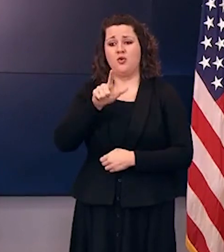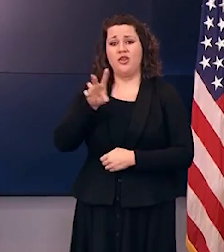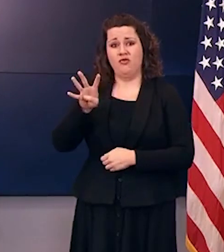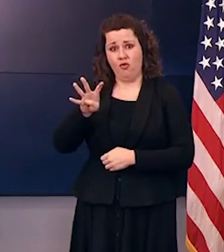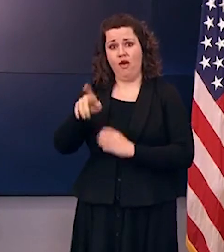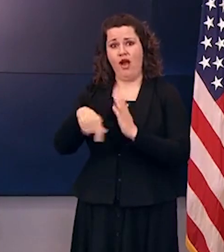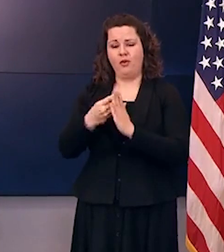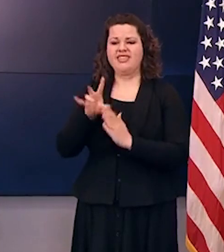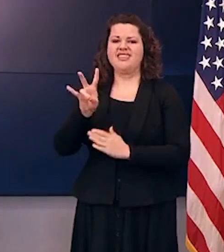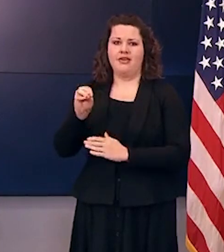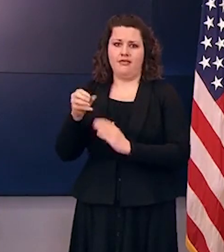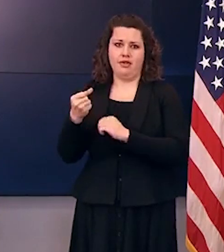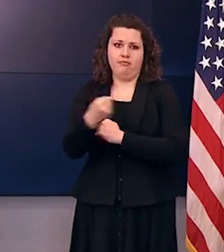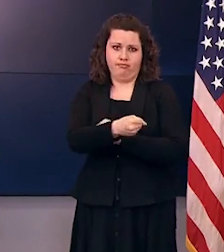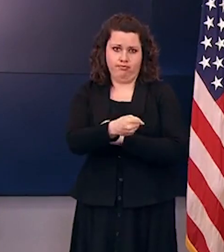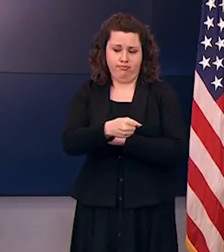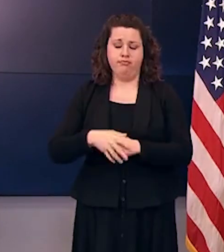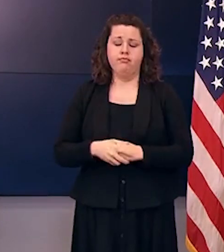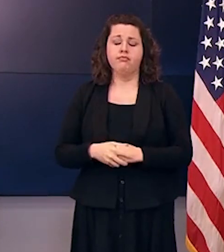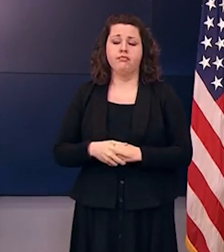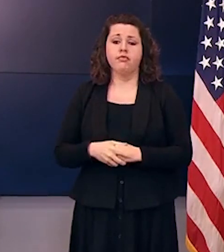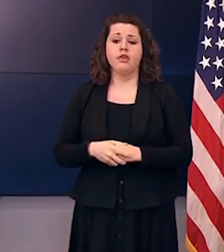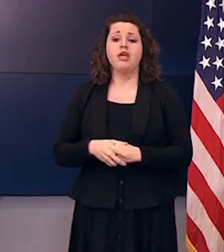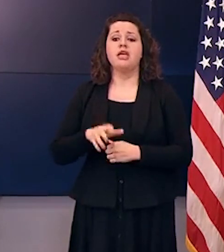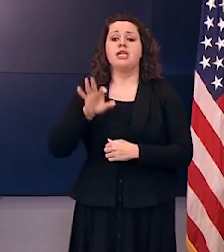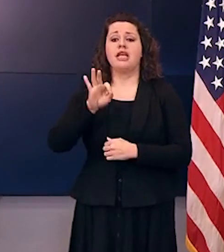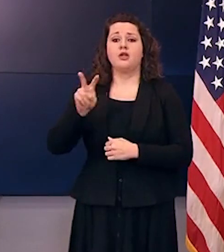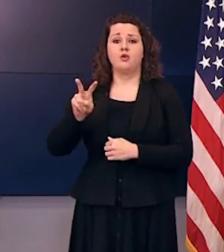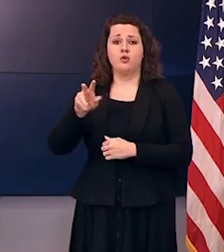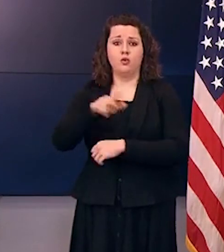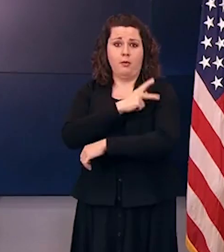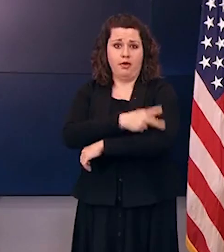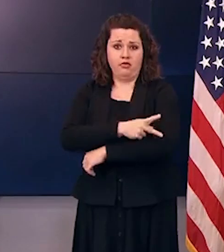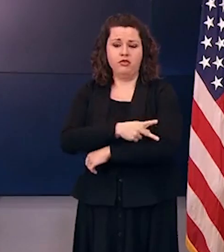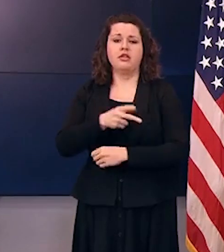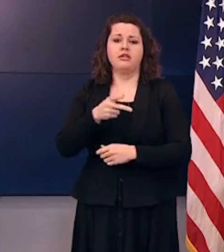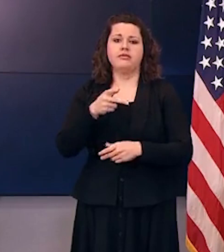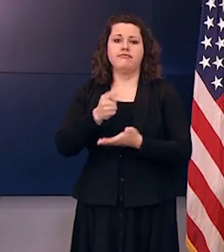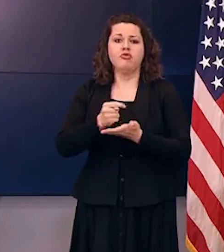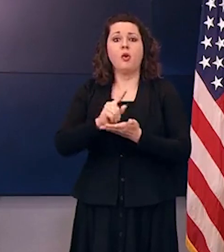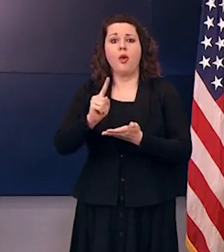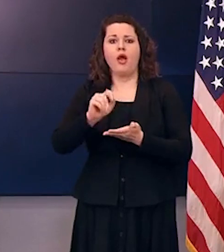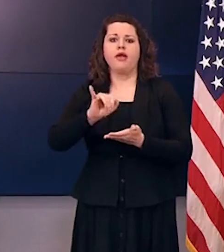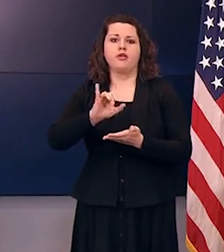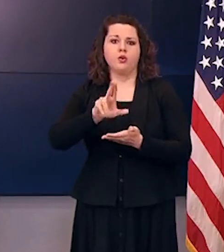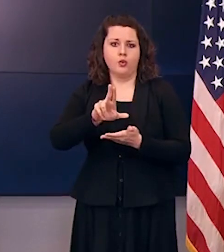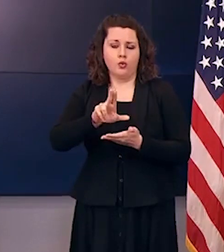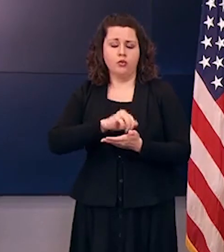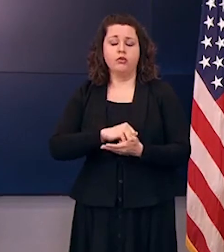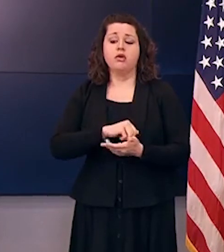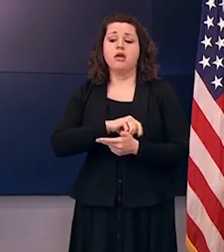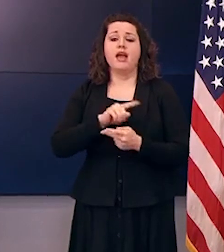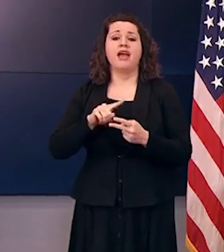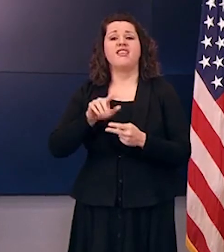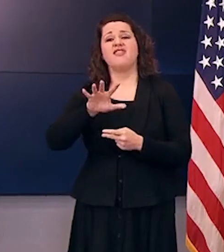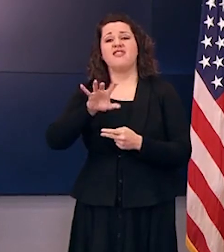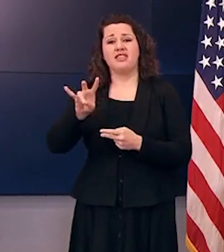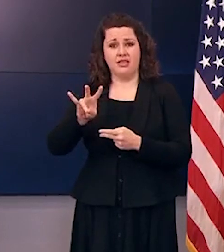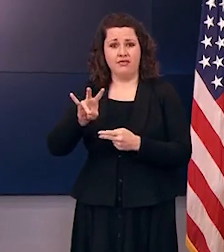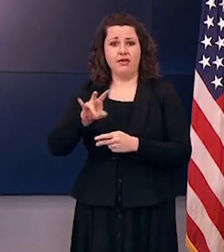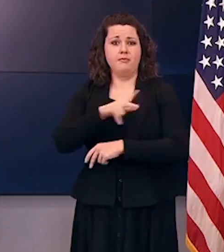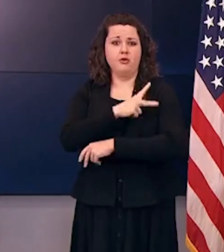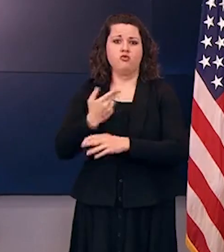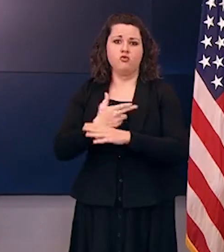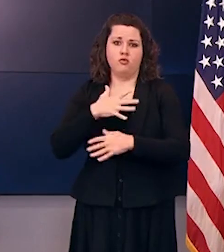were admitted in the last 24 hours. 92 patients are being treated in ICUs, and 57 are